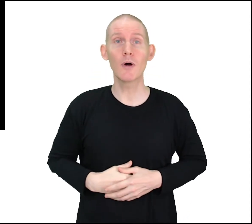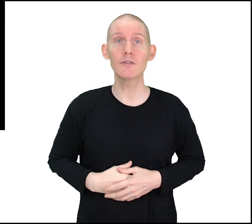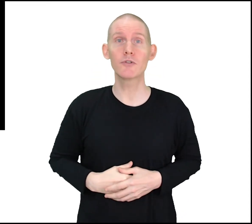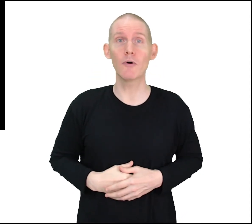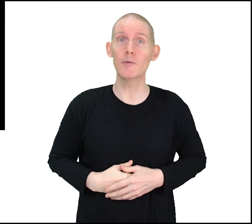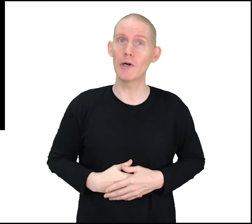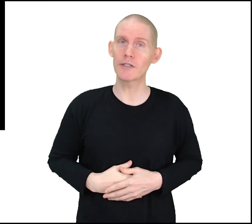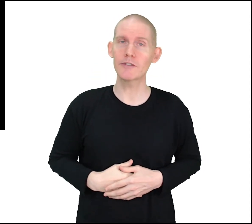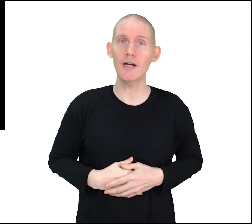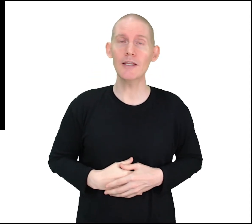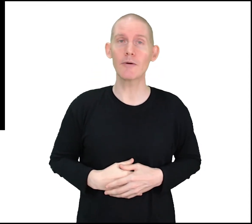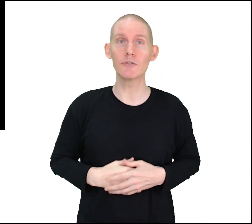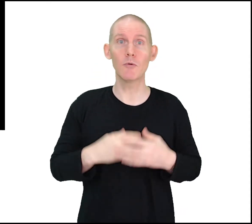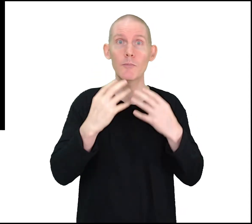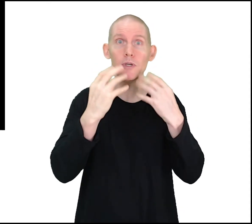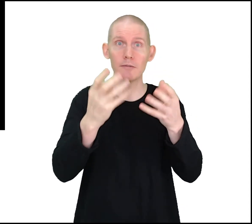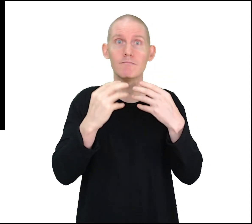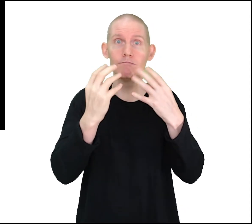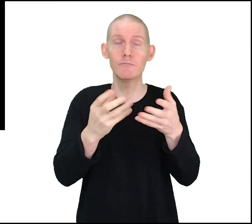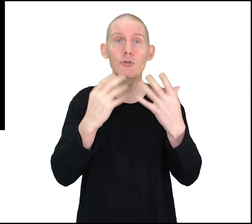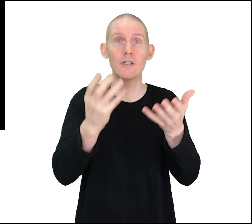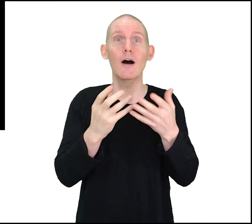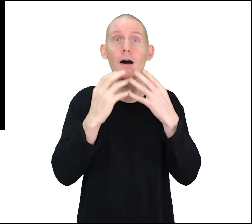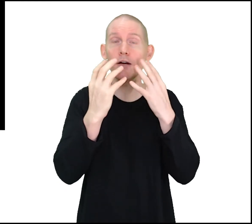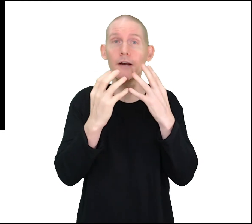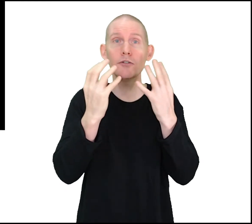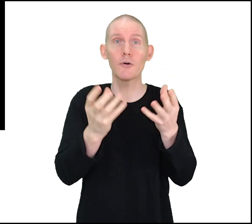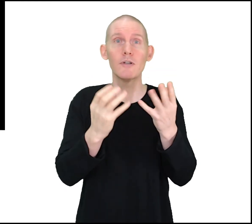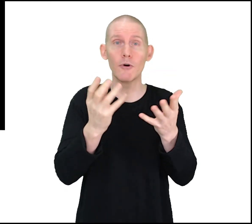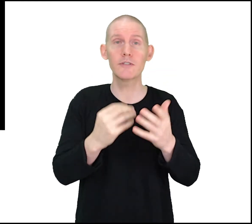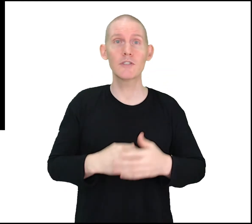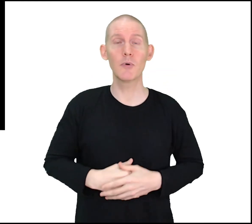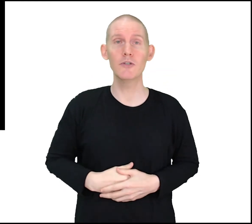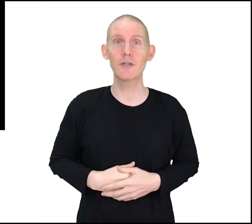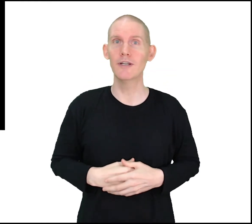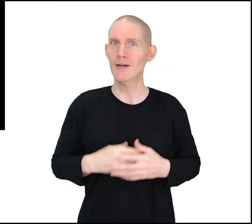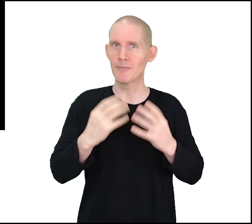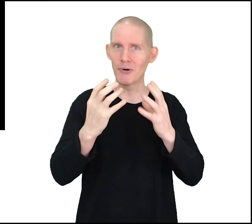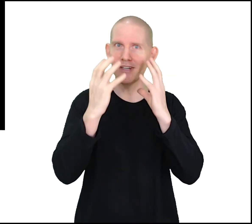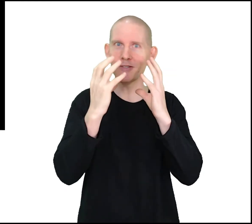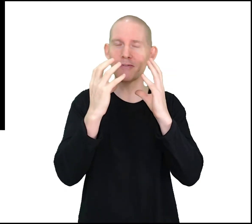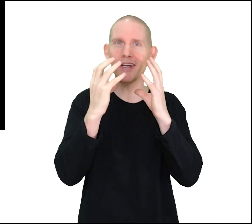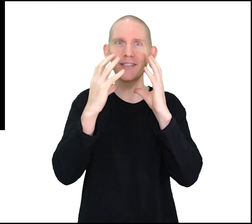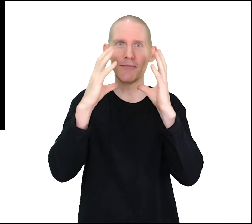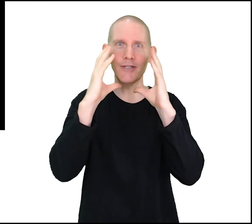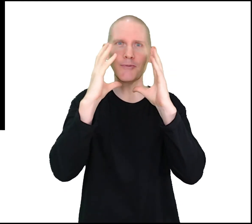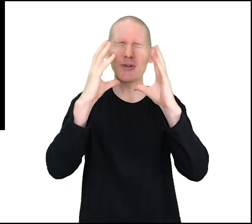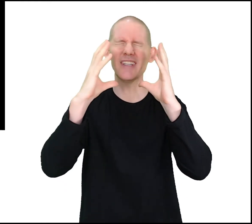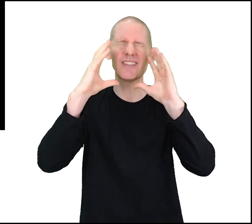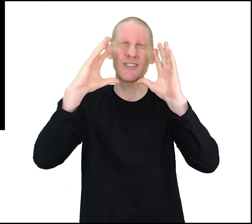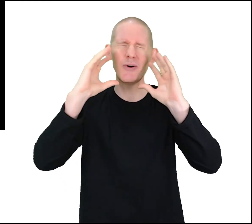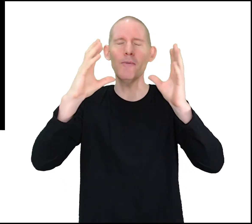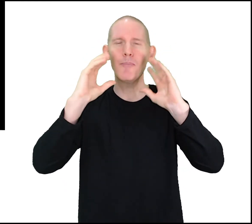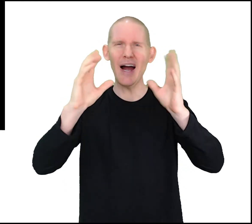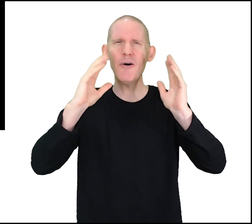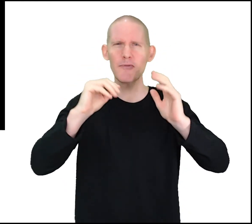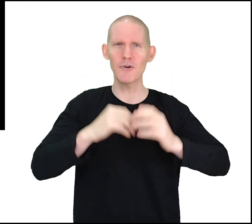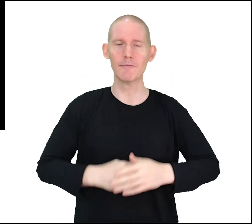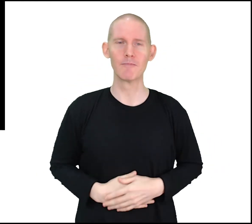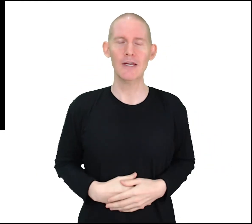show it in American Sign Language. You won't be using auditory noises, but you can put it in your face. Visual is so powerful.